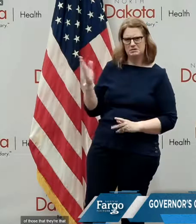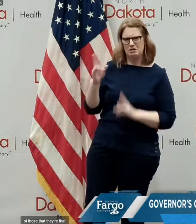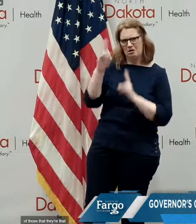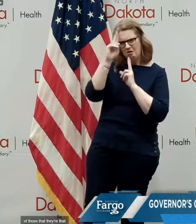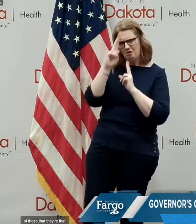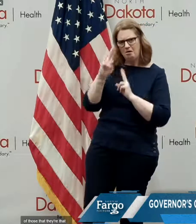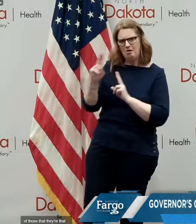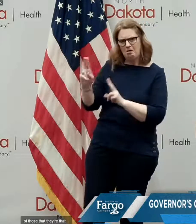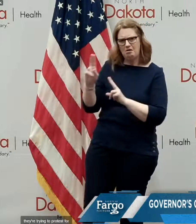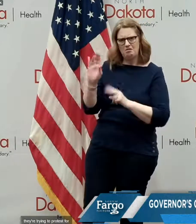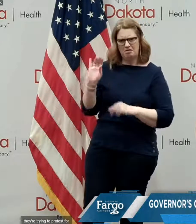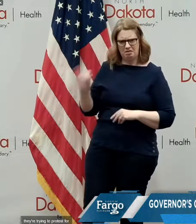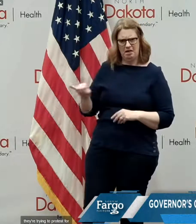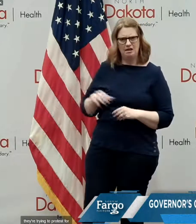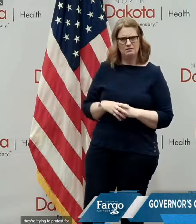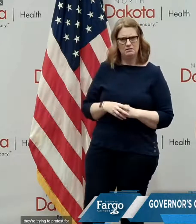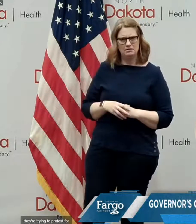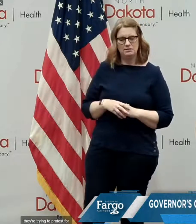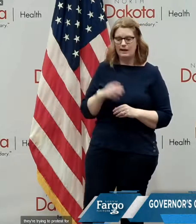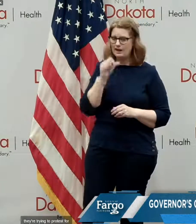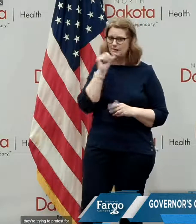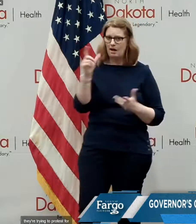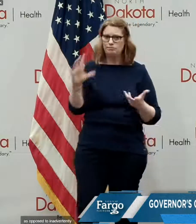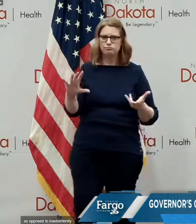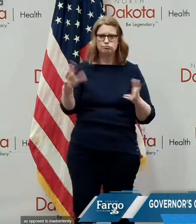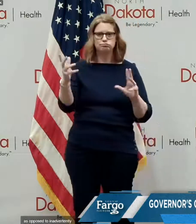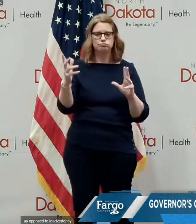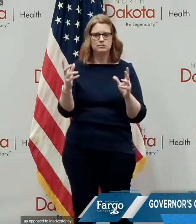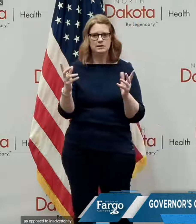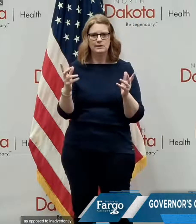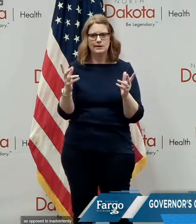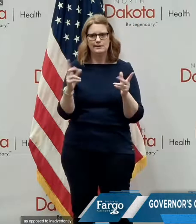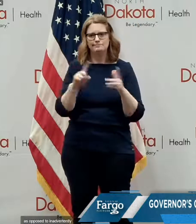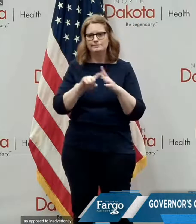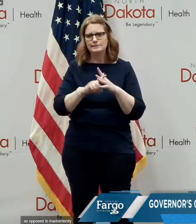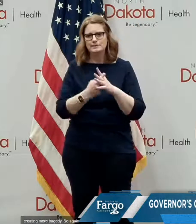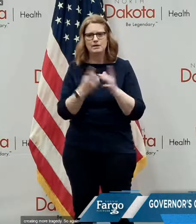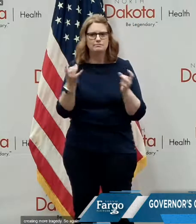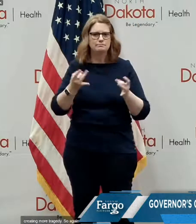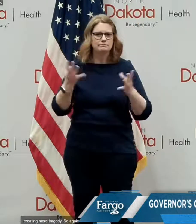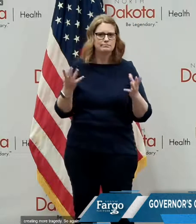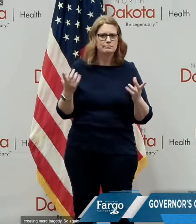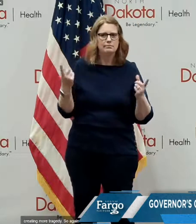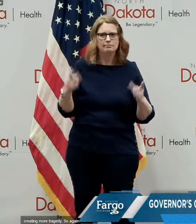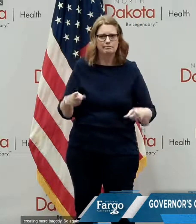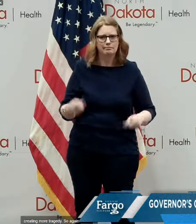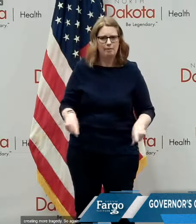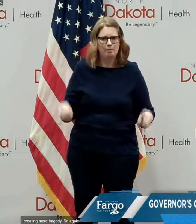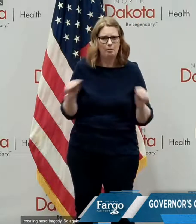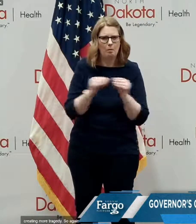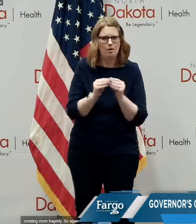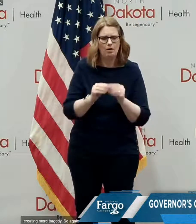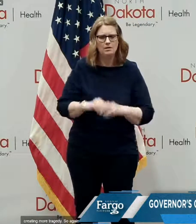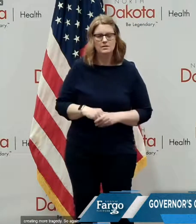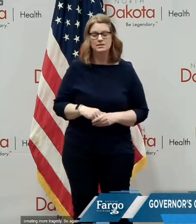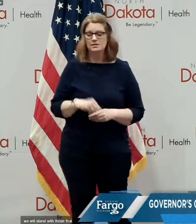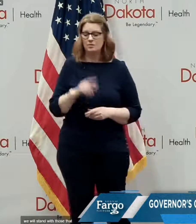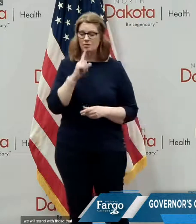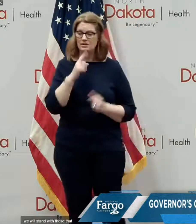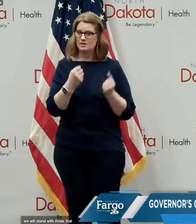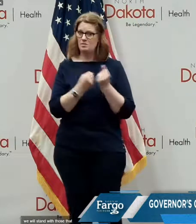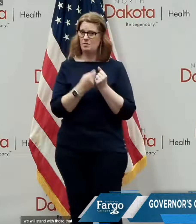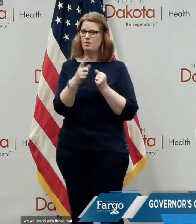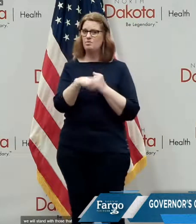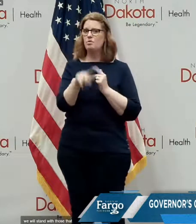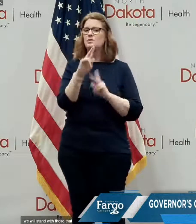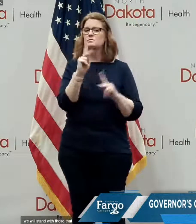as opposed to inadvertently creating more tragedy. So again, we will stand with those that are protesting and support